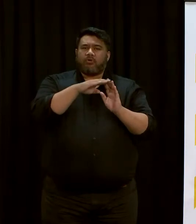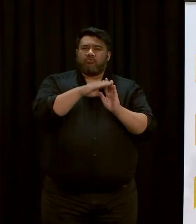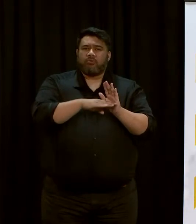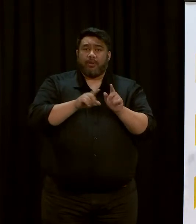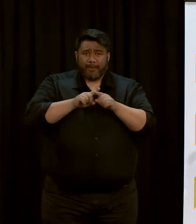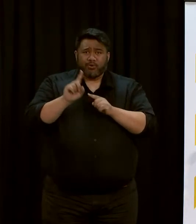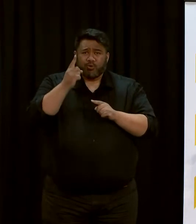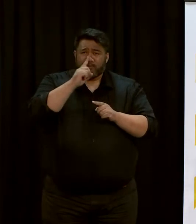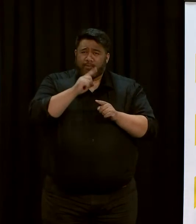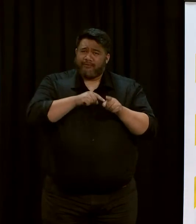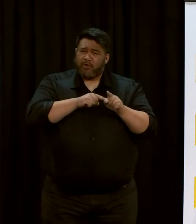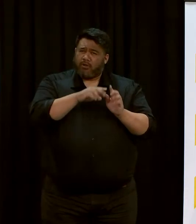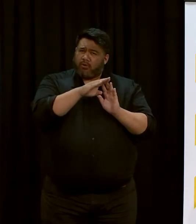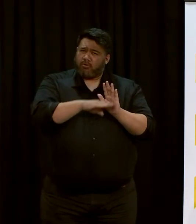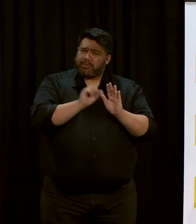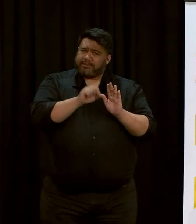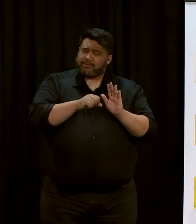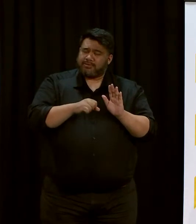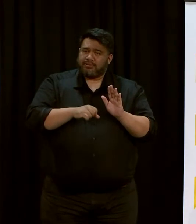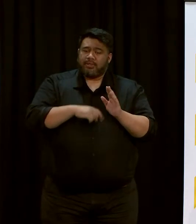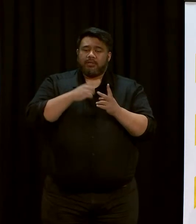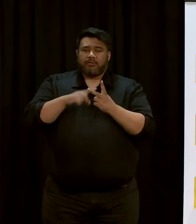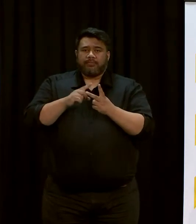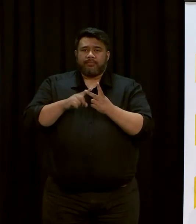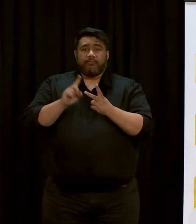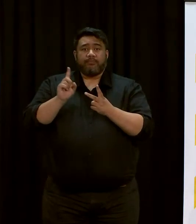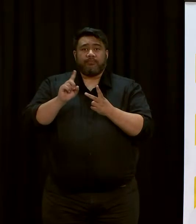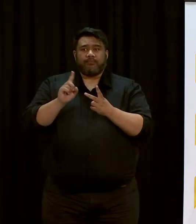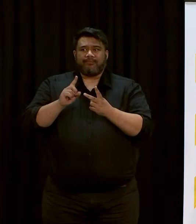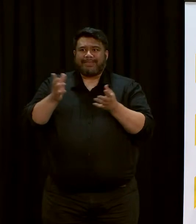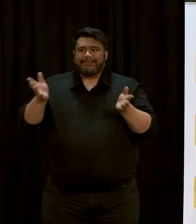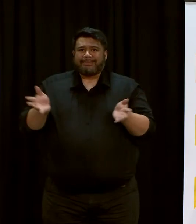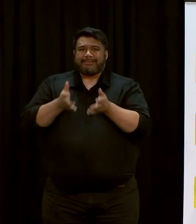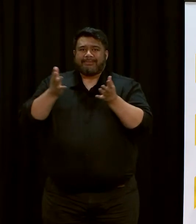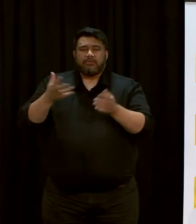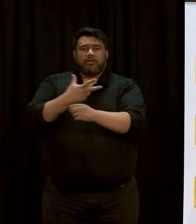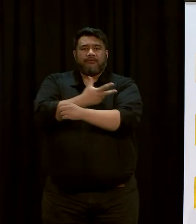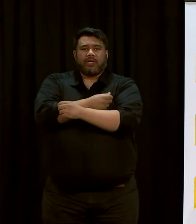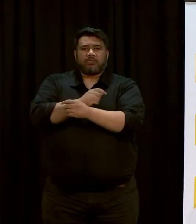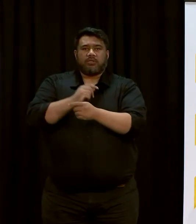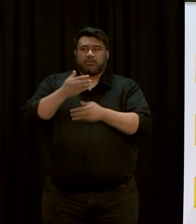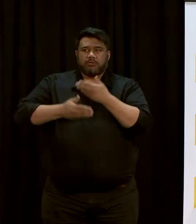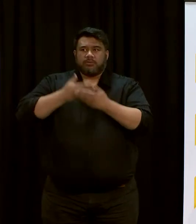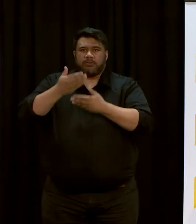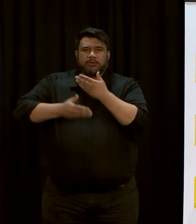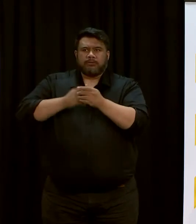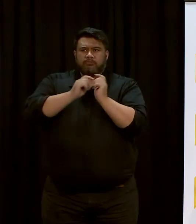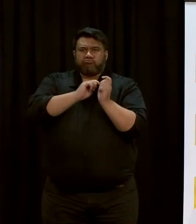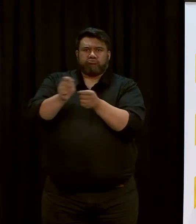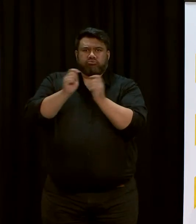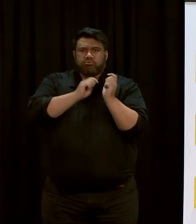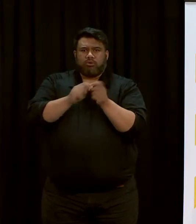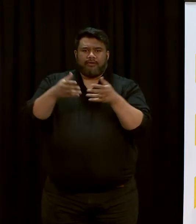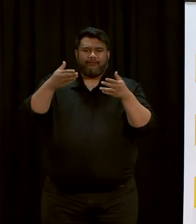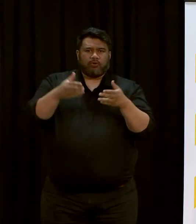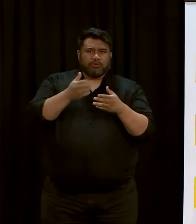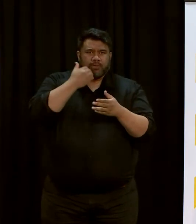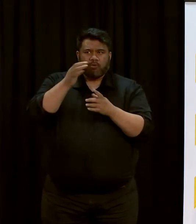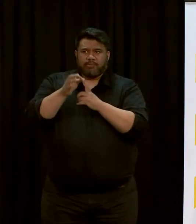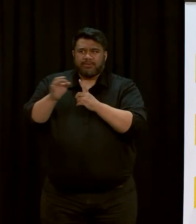level 3 restrictions, and secondly, really continuing the vaccination program apace with a big focus on Māori and Pacifica. That